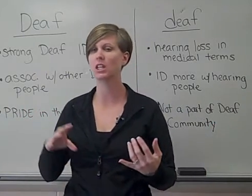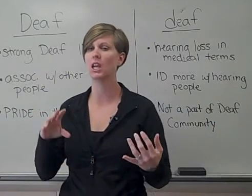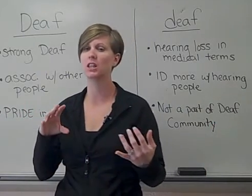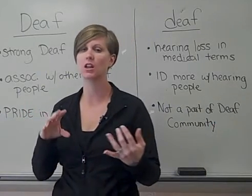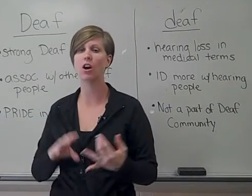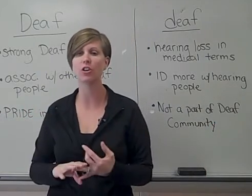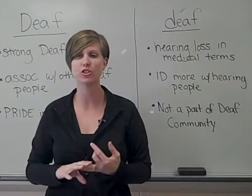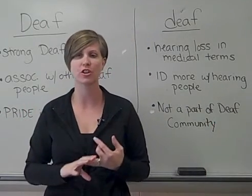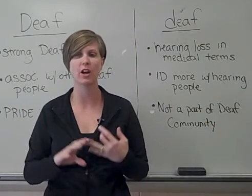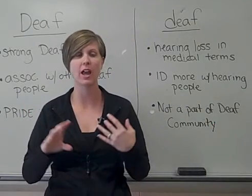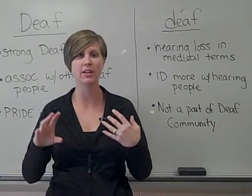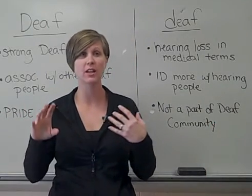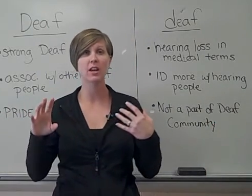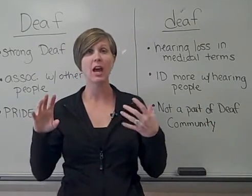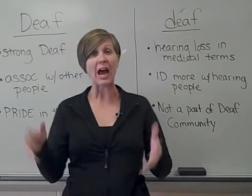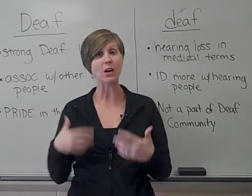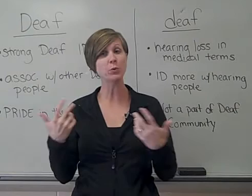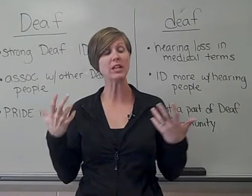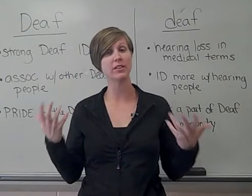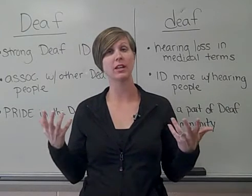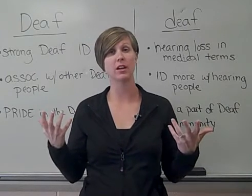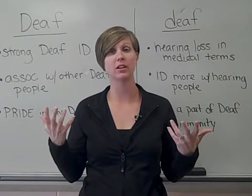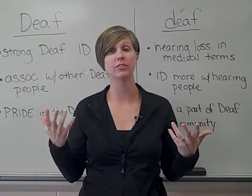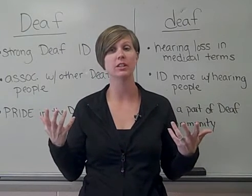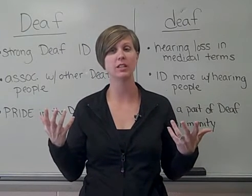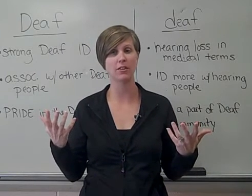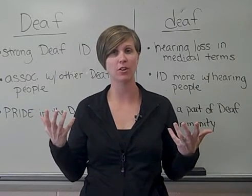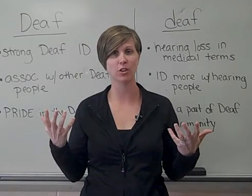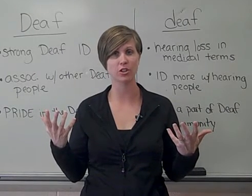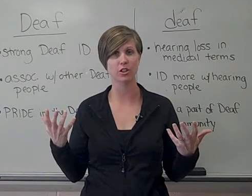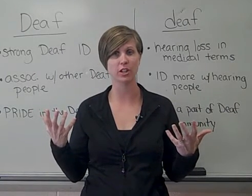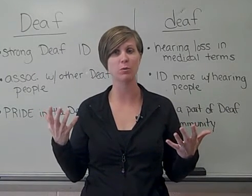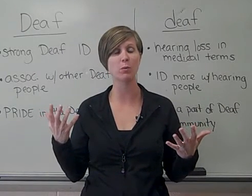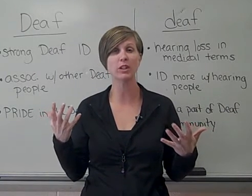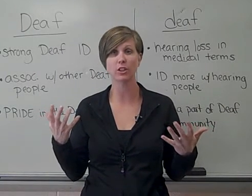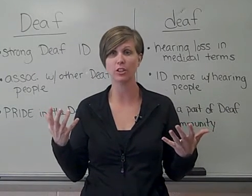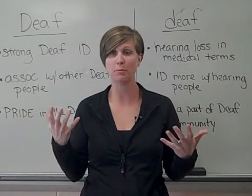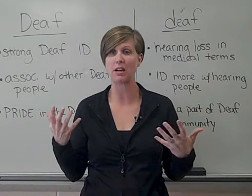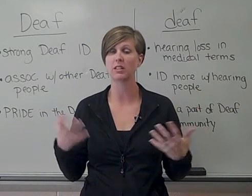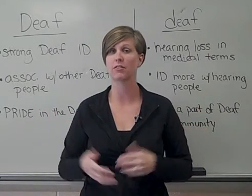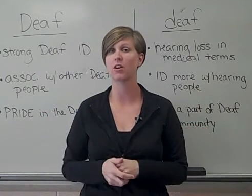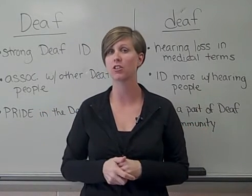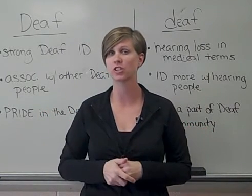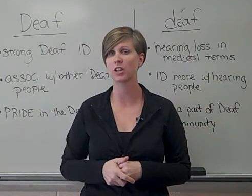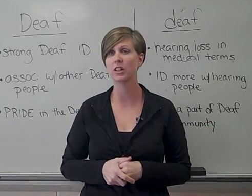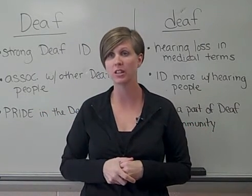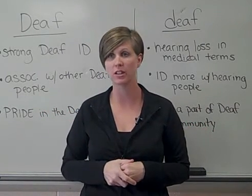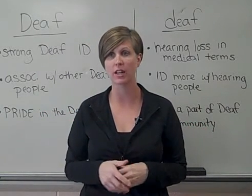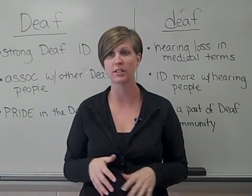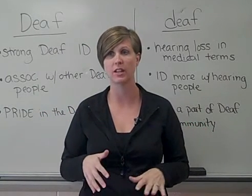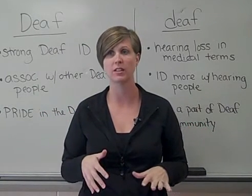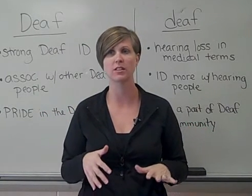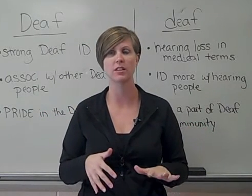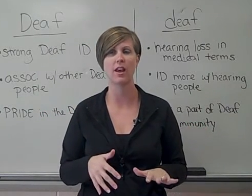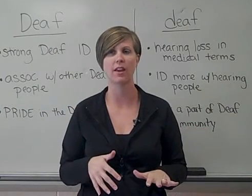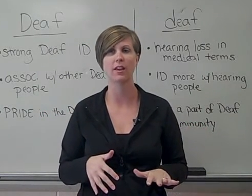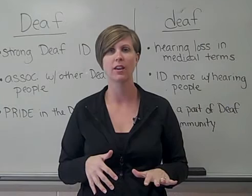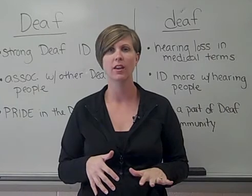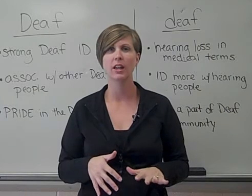community and the culture and how we think of deaf culture and what we learn about deaf culture in the United States today.